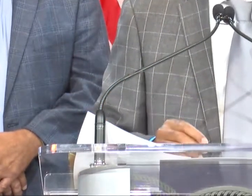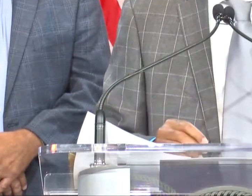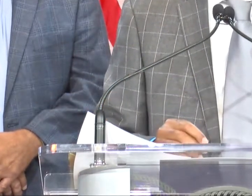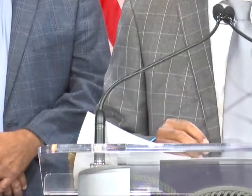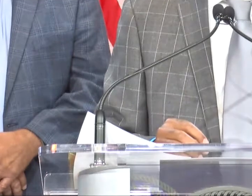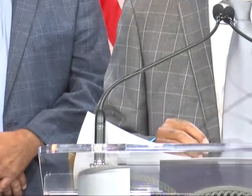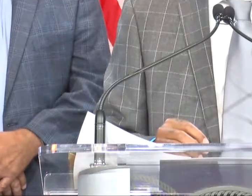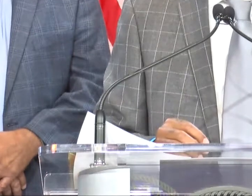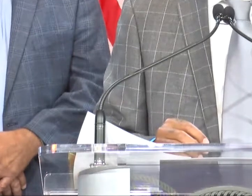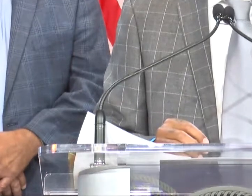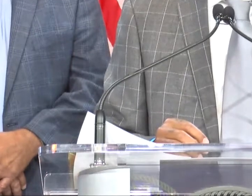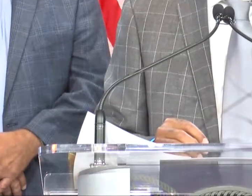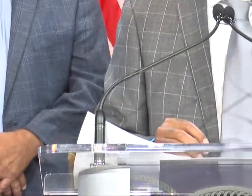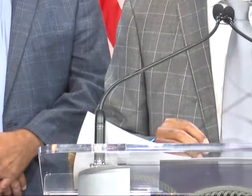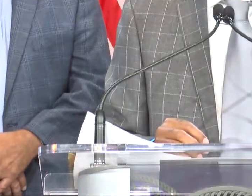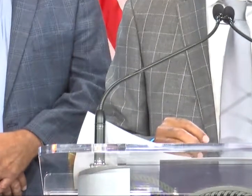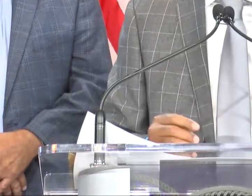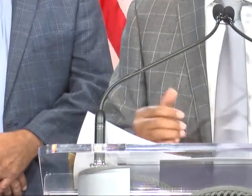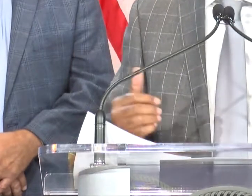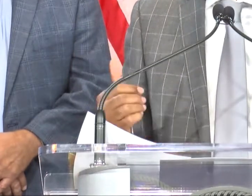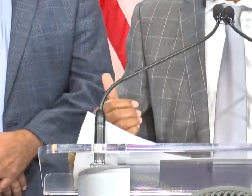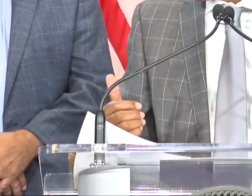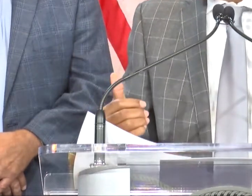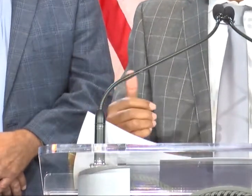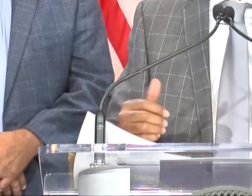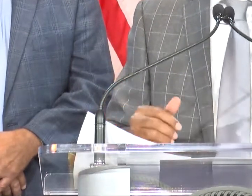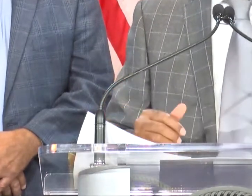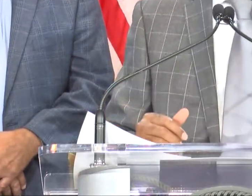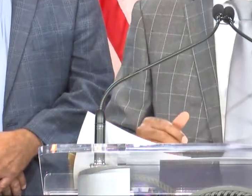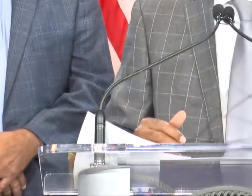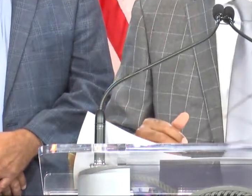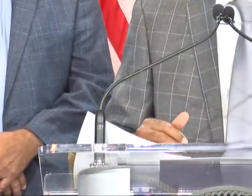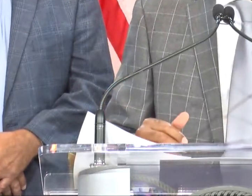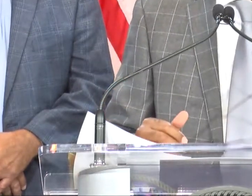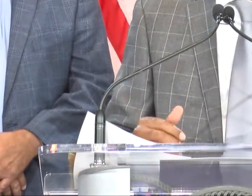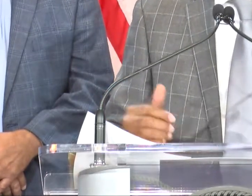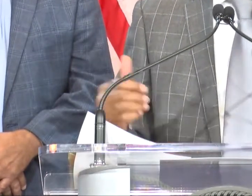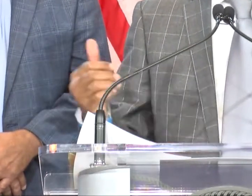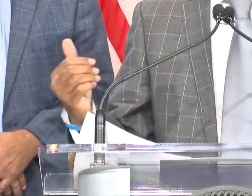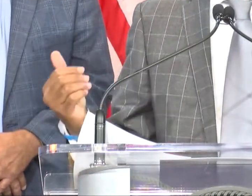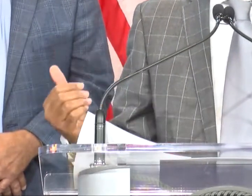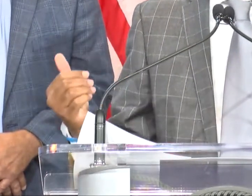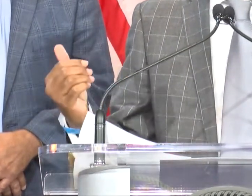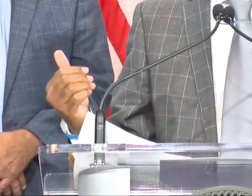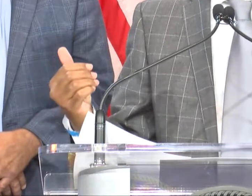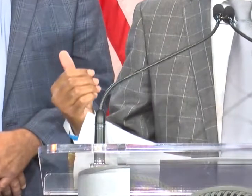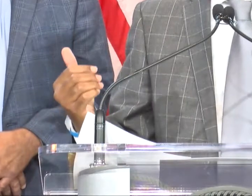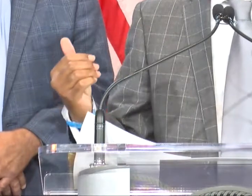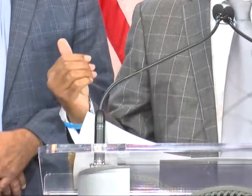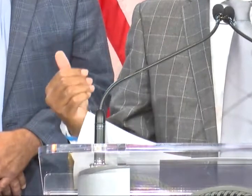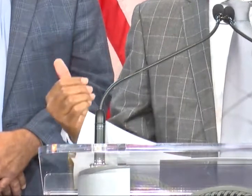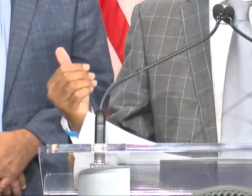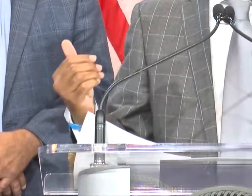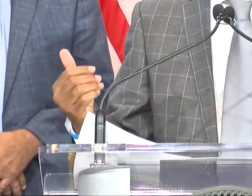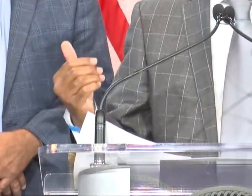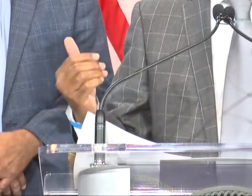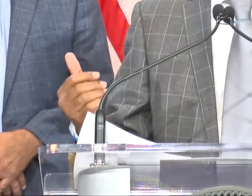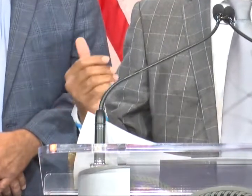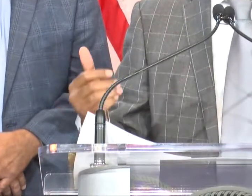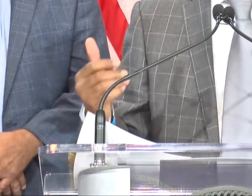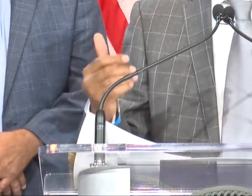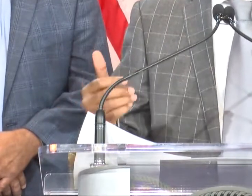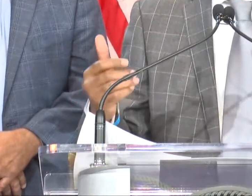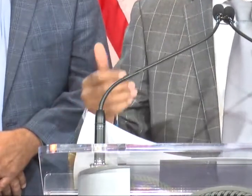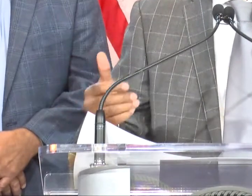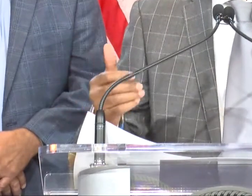Since then, however, people like Miss Lark in Studewood, who had a 3-bedroom home for years, and she can